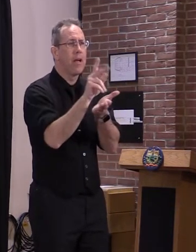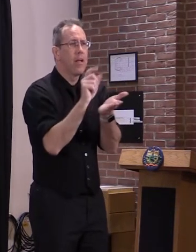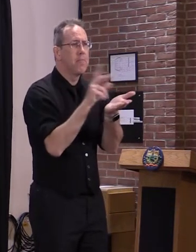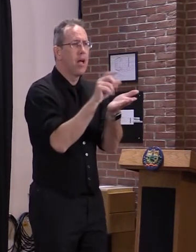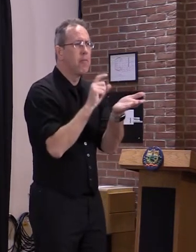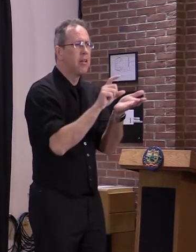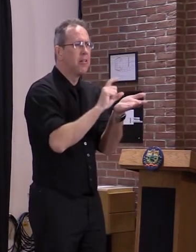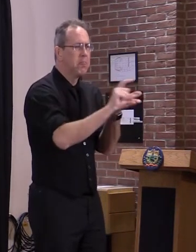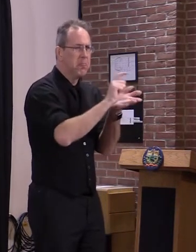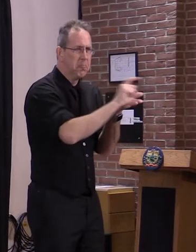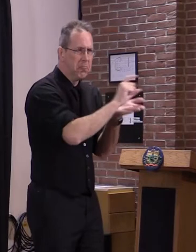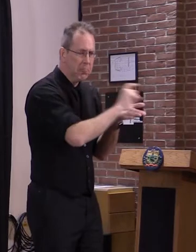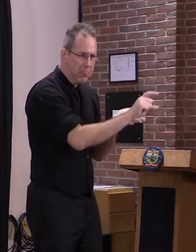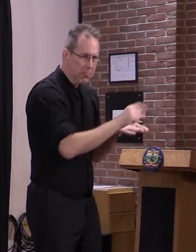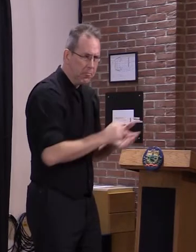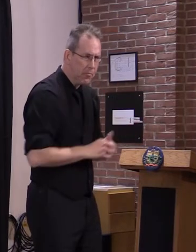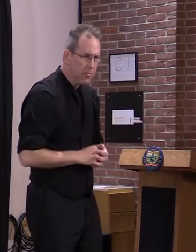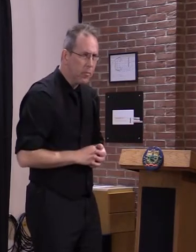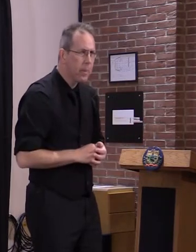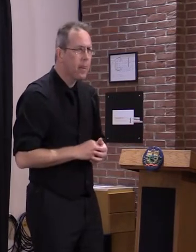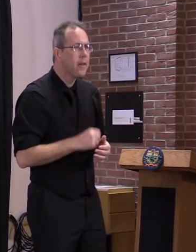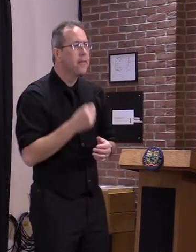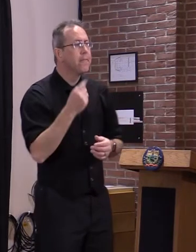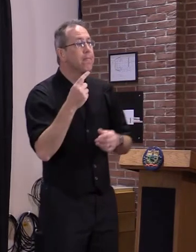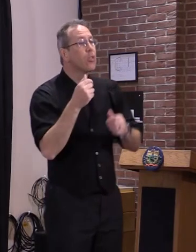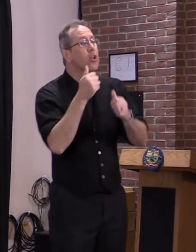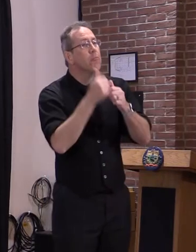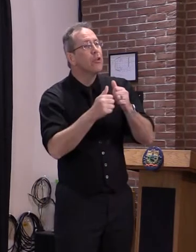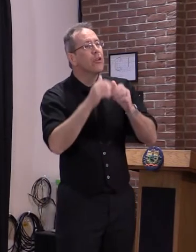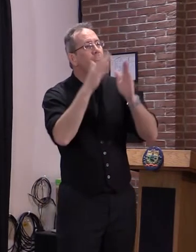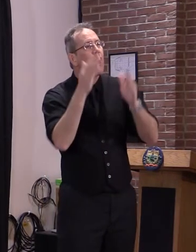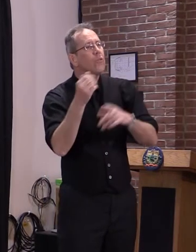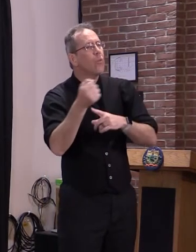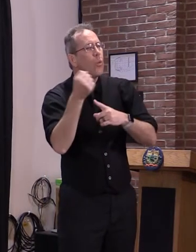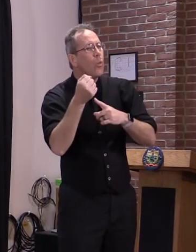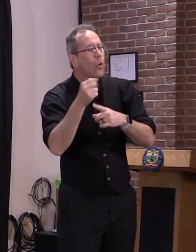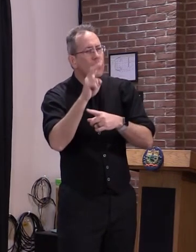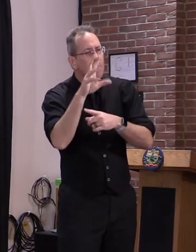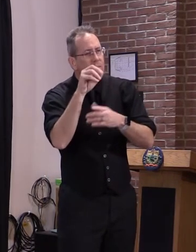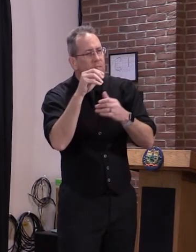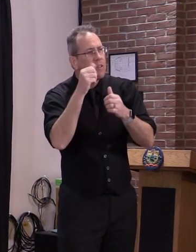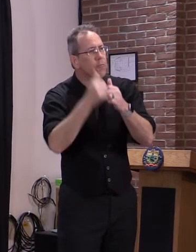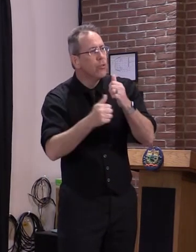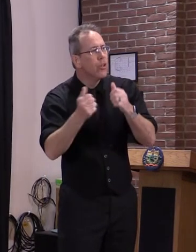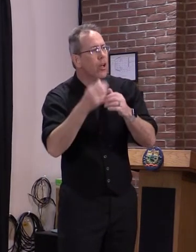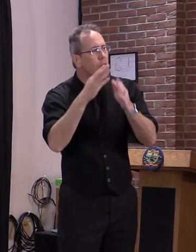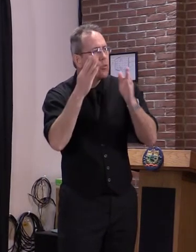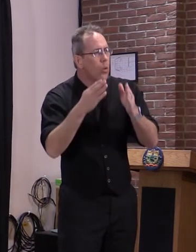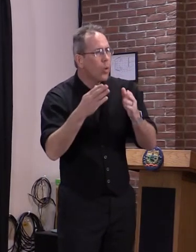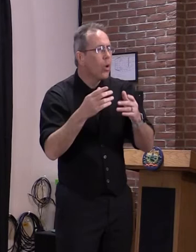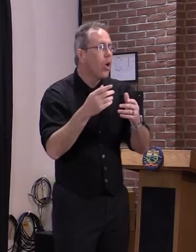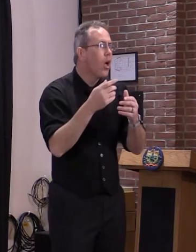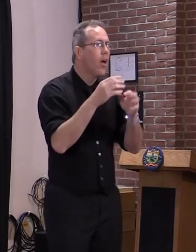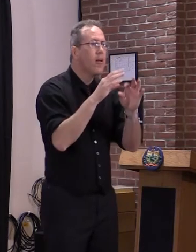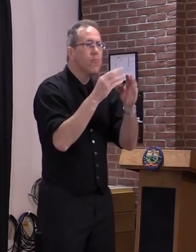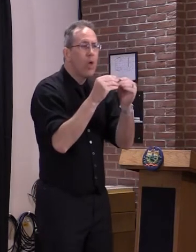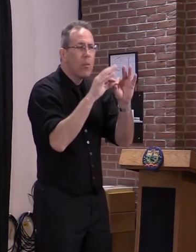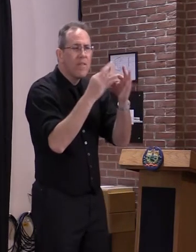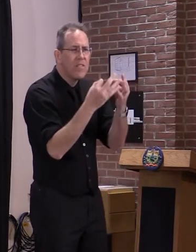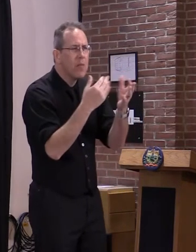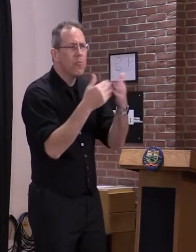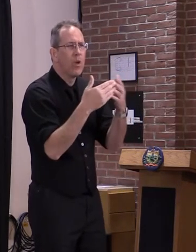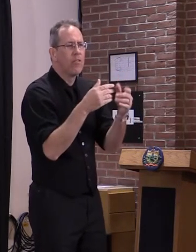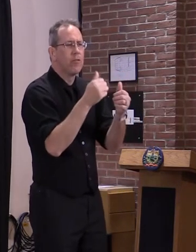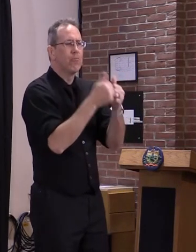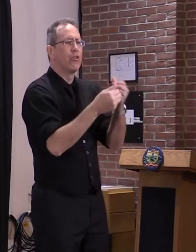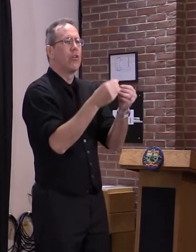property, and it's usually by household. It might be, a single person. It might be a married couple. It might be a family. But the proposal is to do a flat amount, which